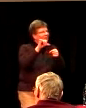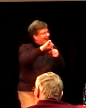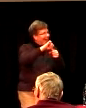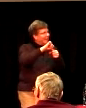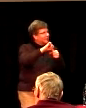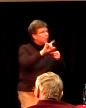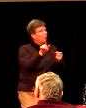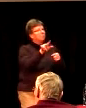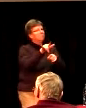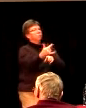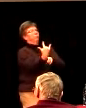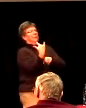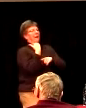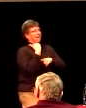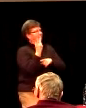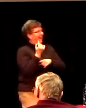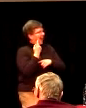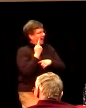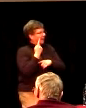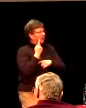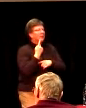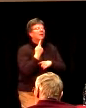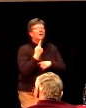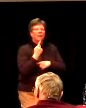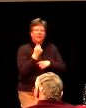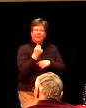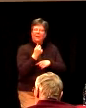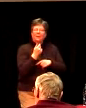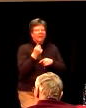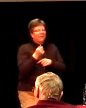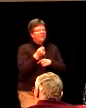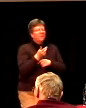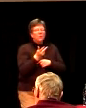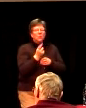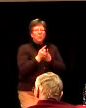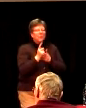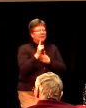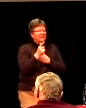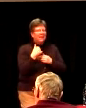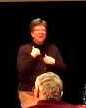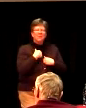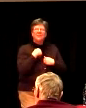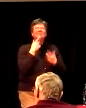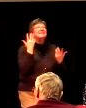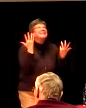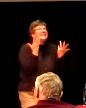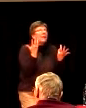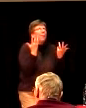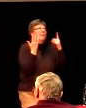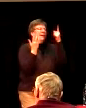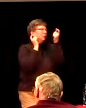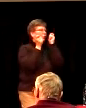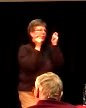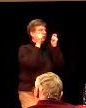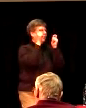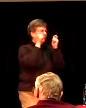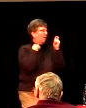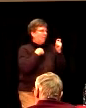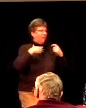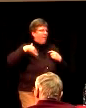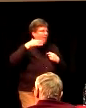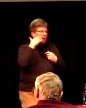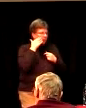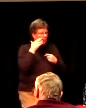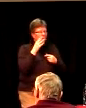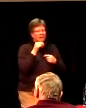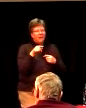it didn't take but a few weeks for people to start figuring out that something was really dynamic up there.